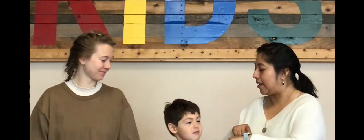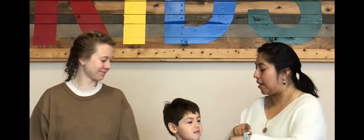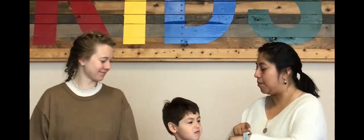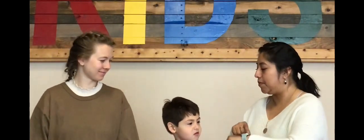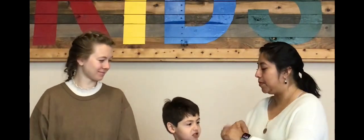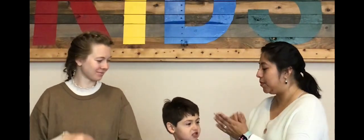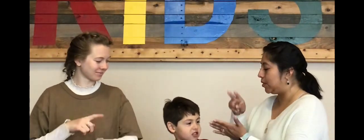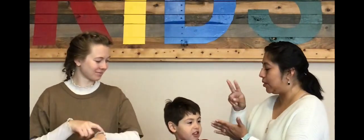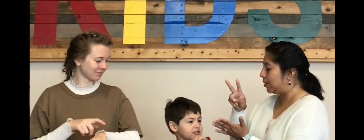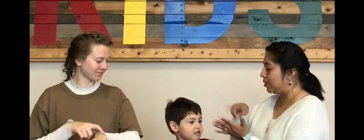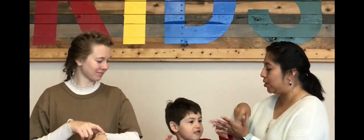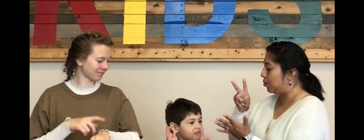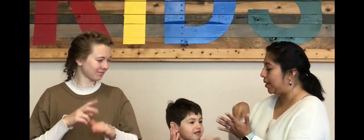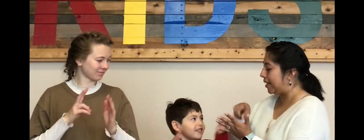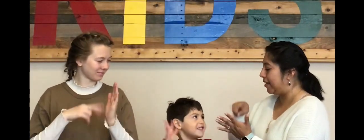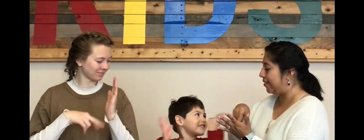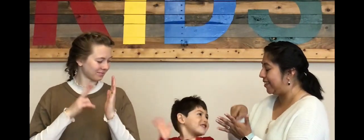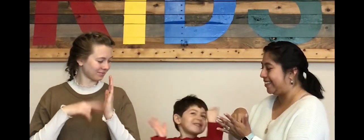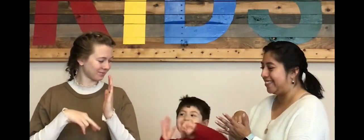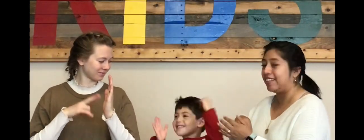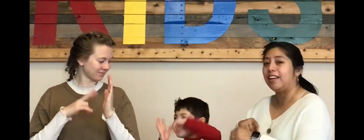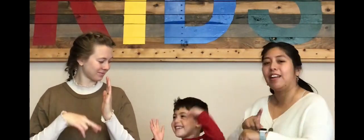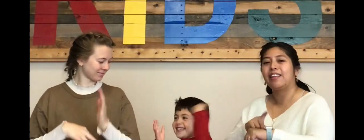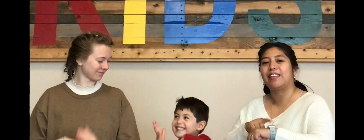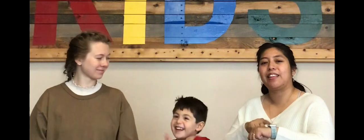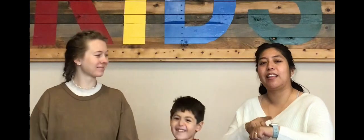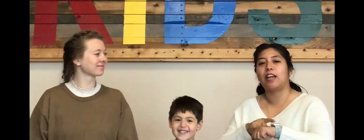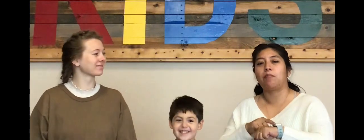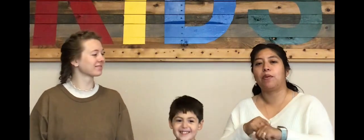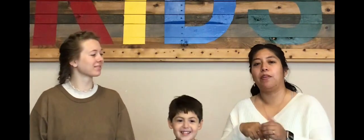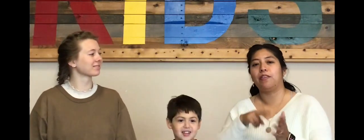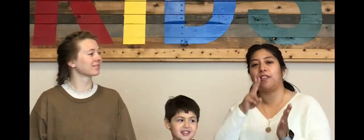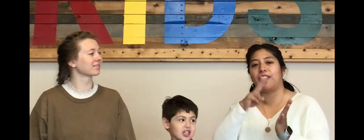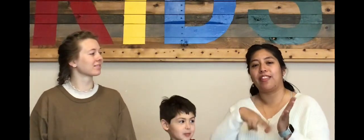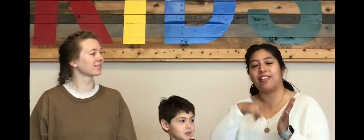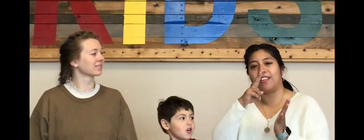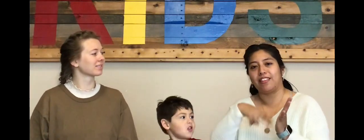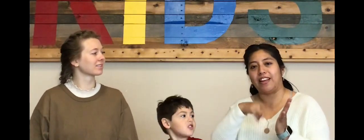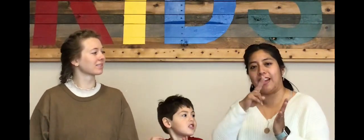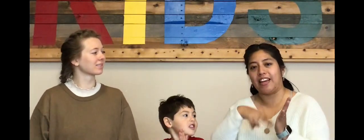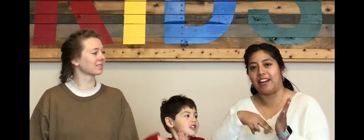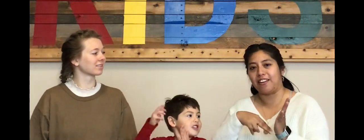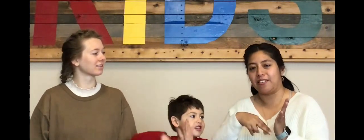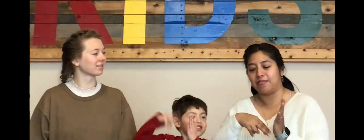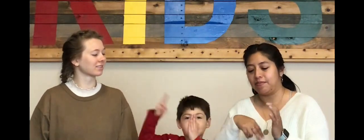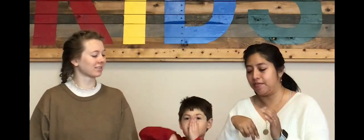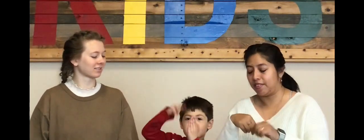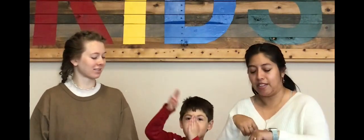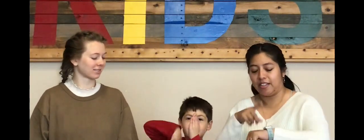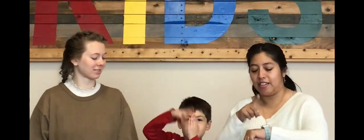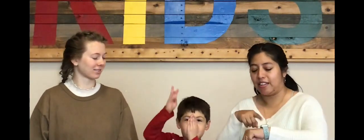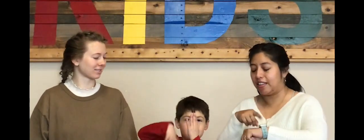Time to read. Tiempo de leer.